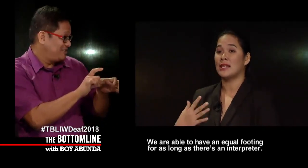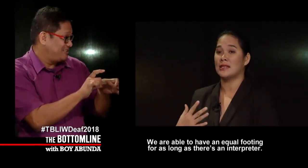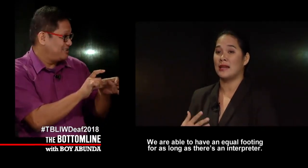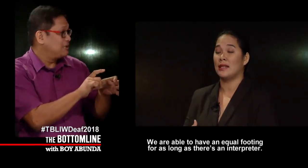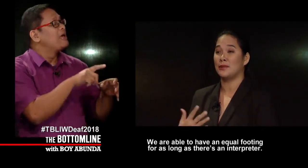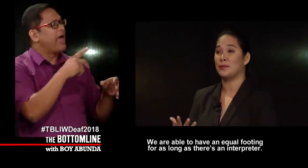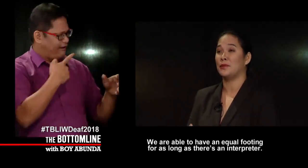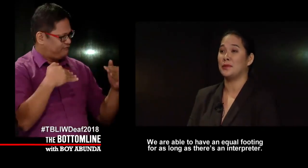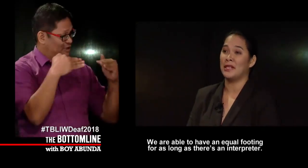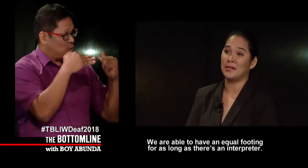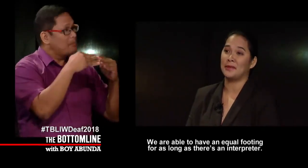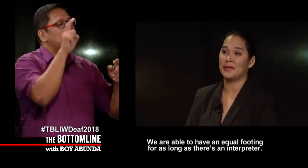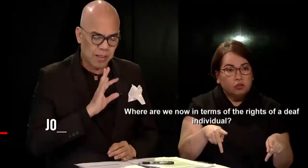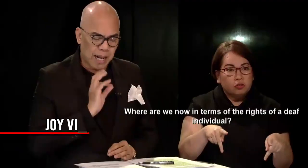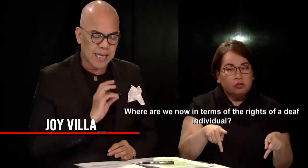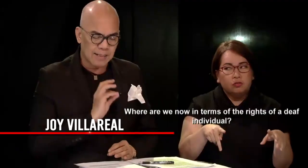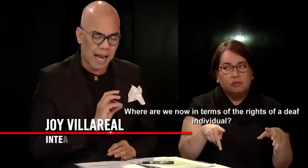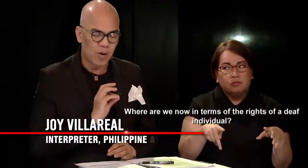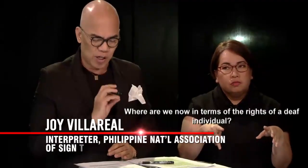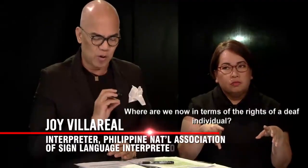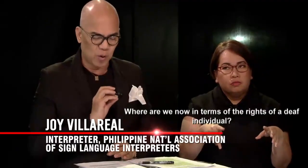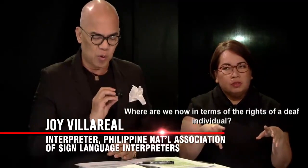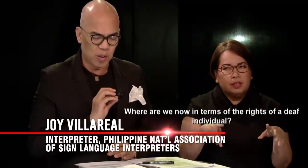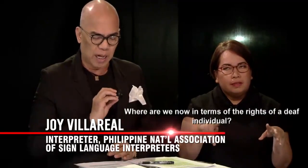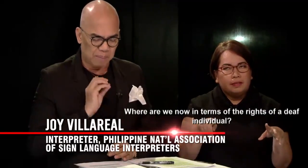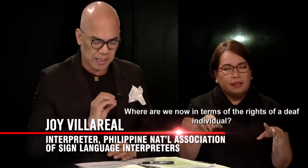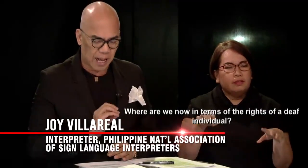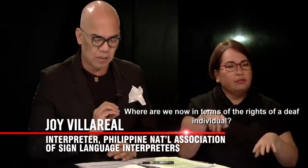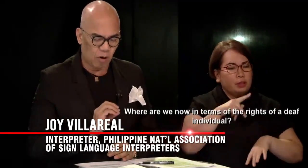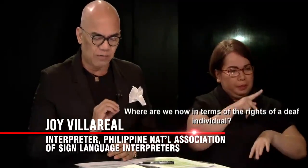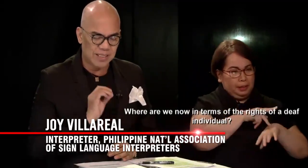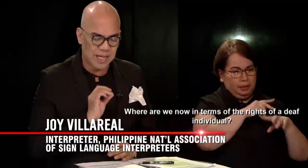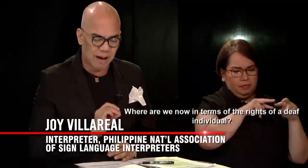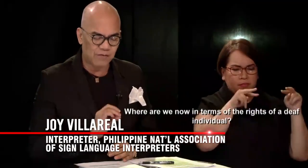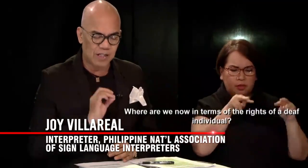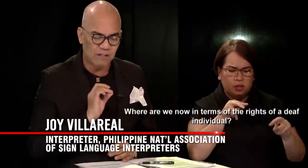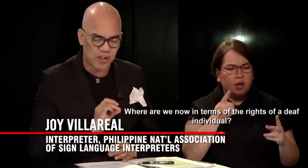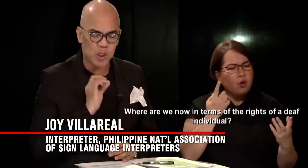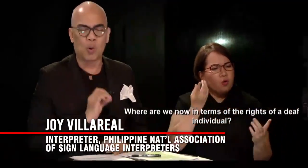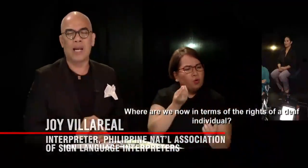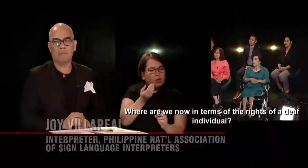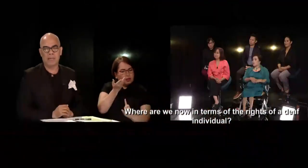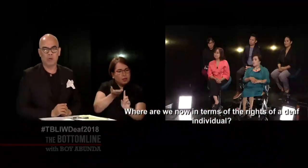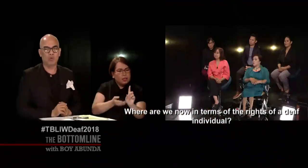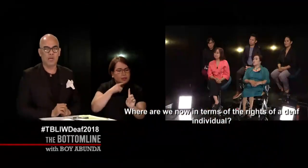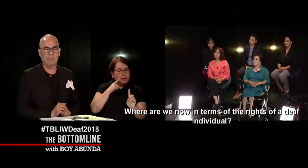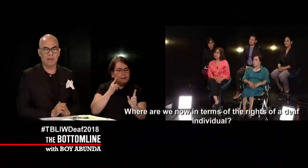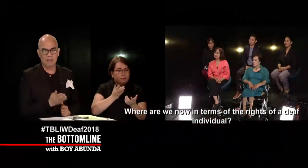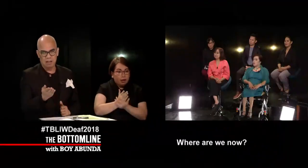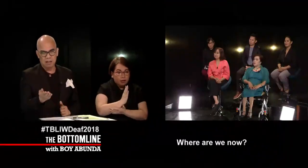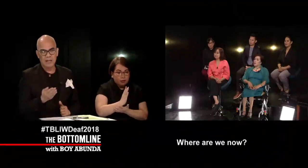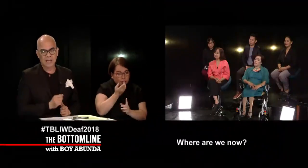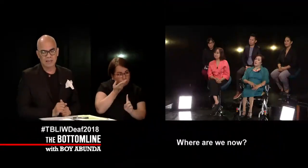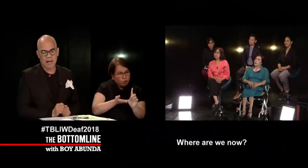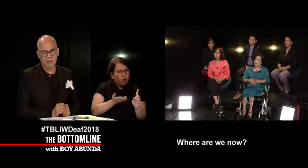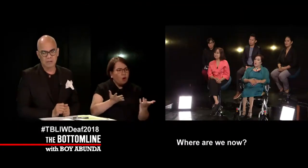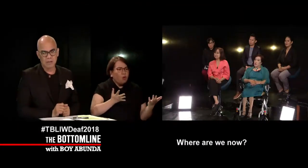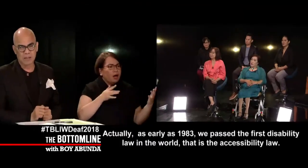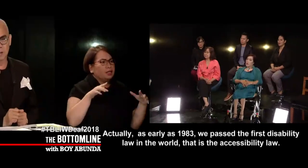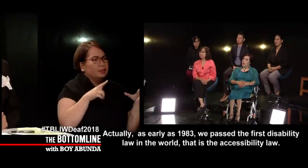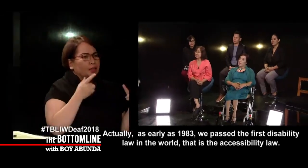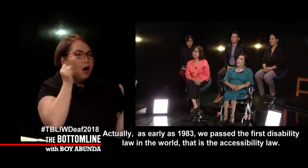long as na nandun po yung interpreter. Nasaan tayo ngayon kung karapatan of a deaf individual ang pinag-uusapan? Nasaan